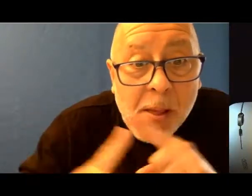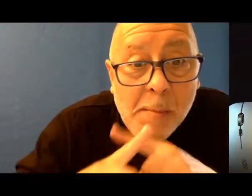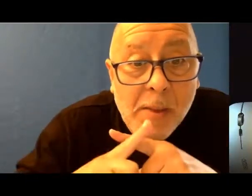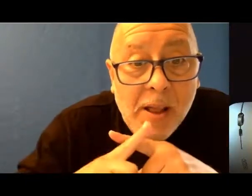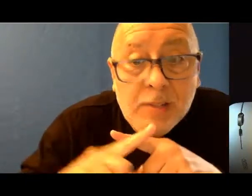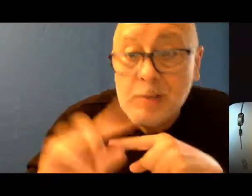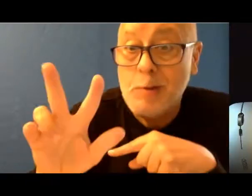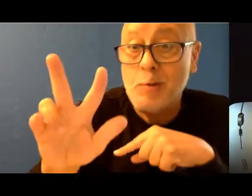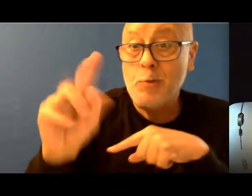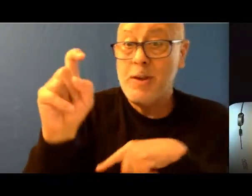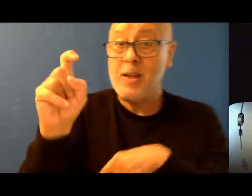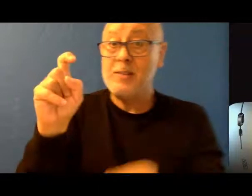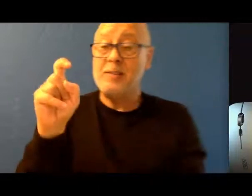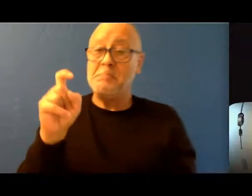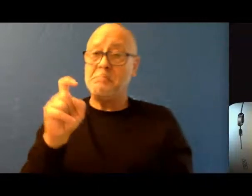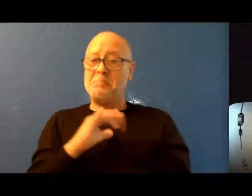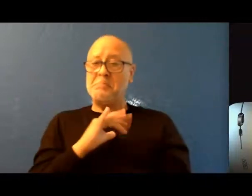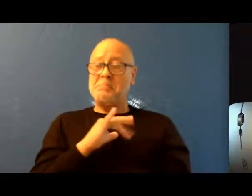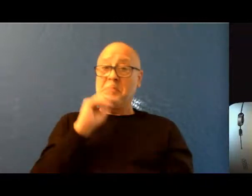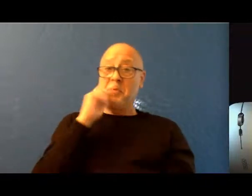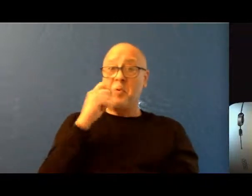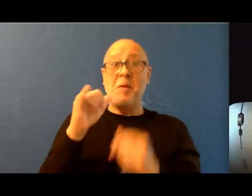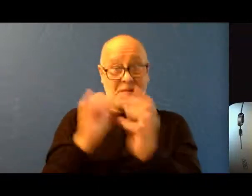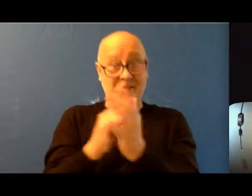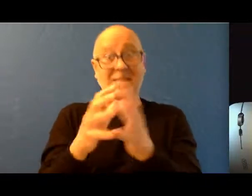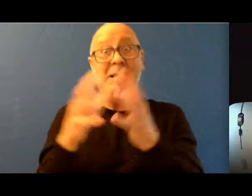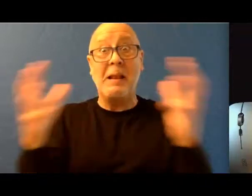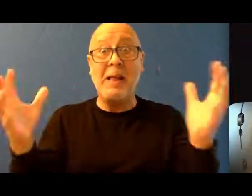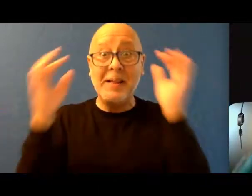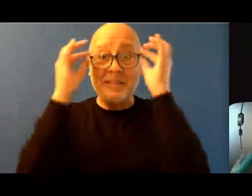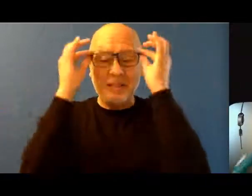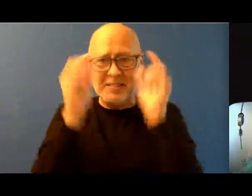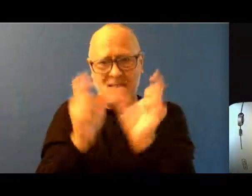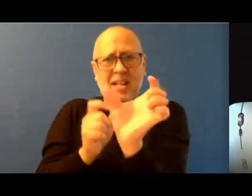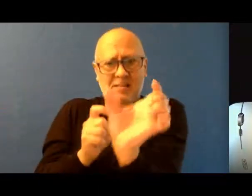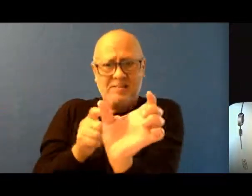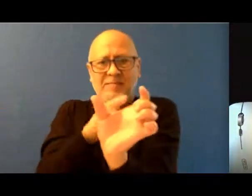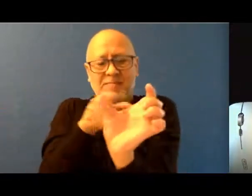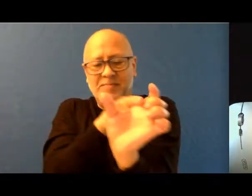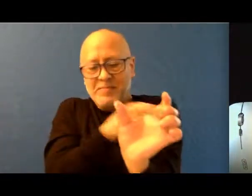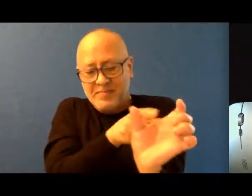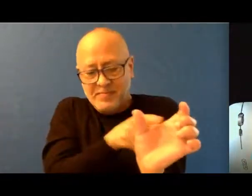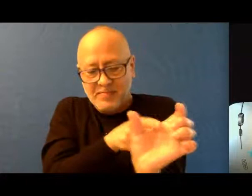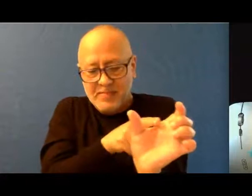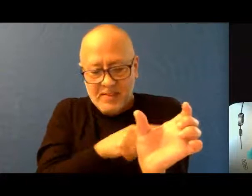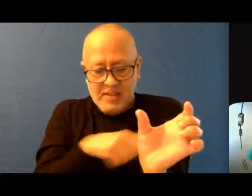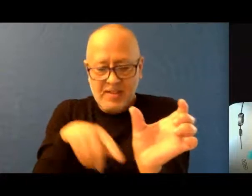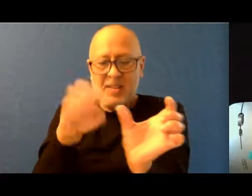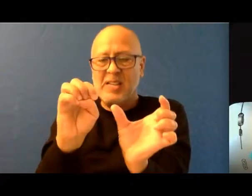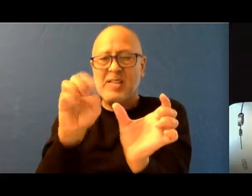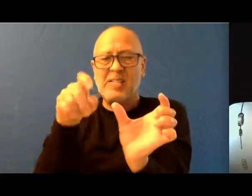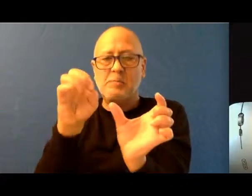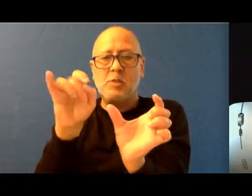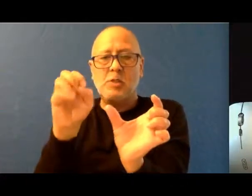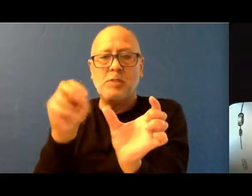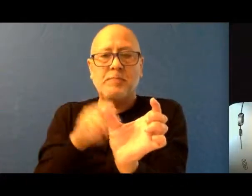plus 3x. Oh, we got a lot in there. Okay, so I see x's and y's. So